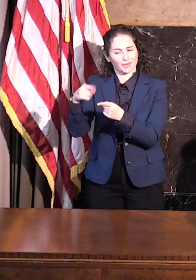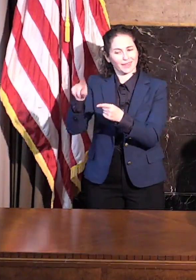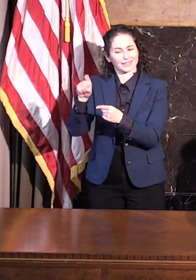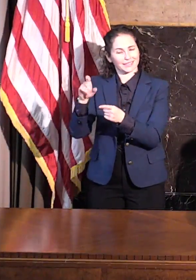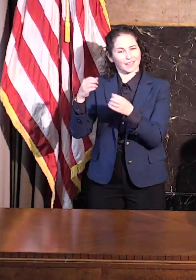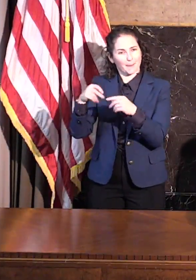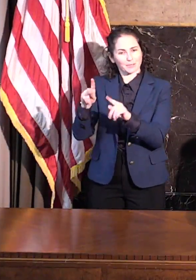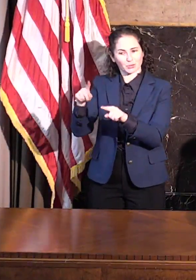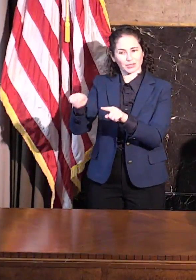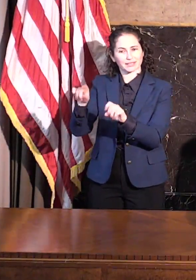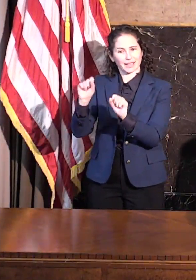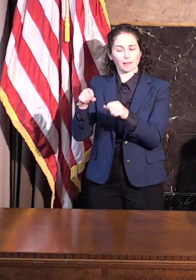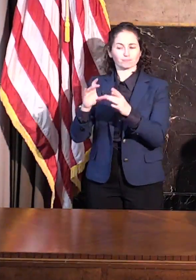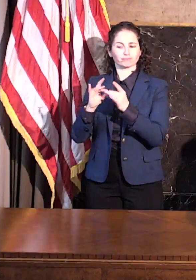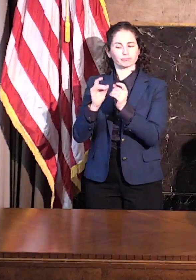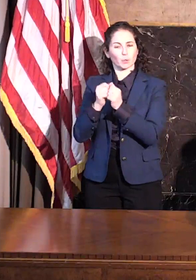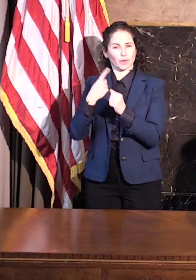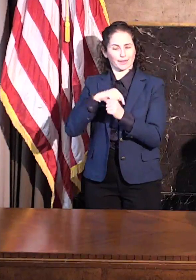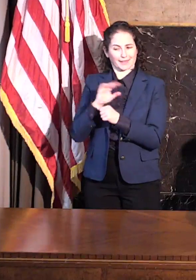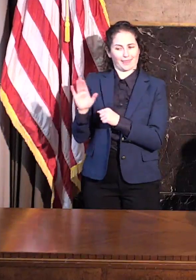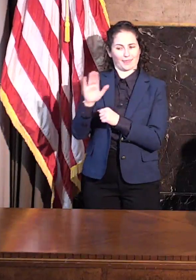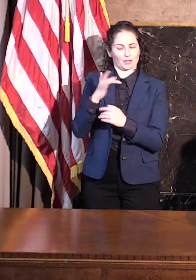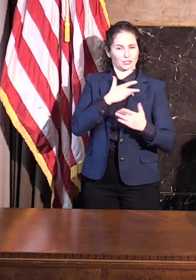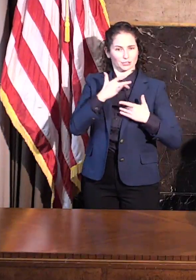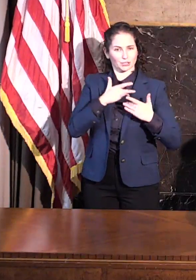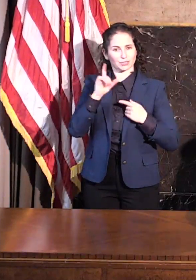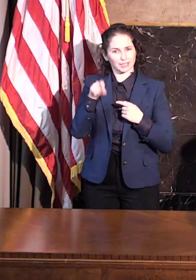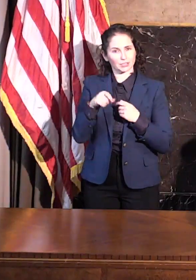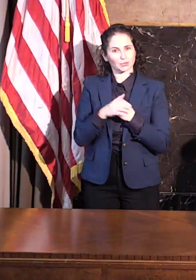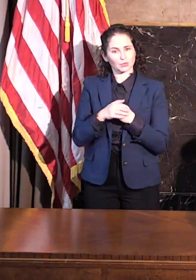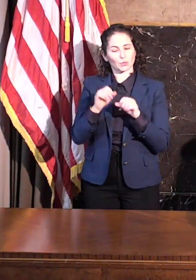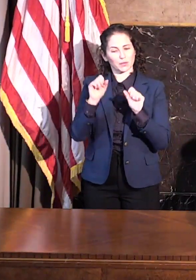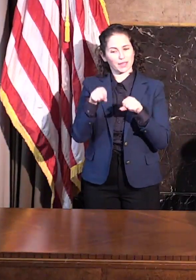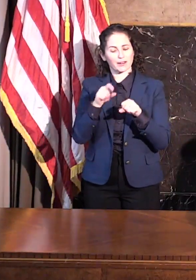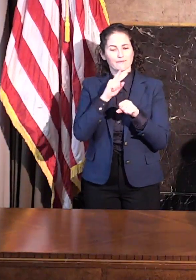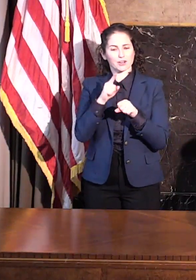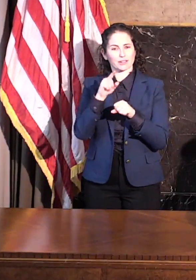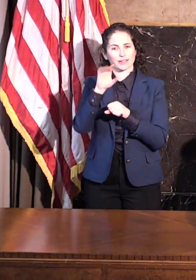what happens to them. But the further we get into the vaccination program,